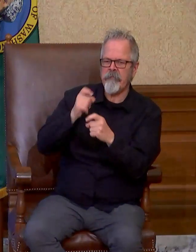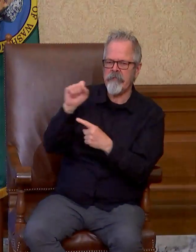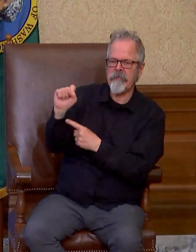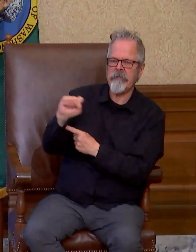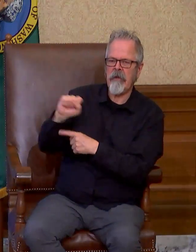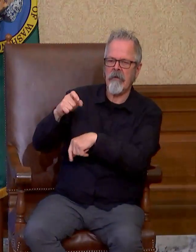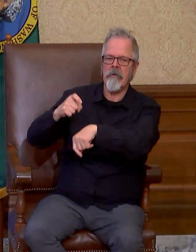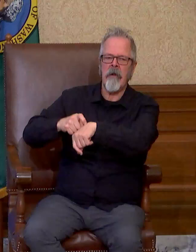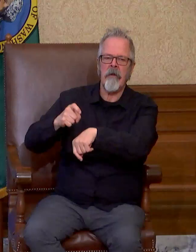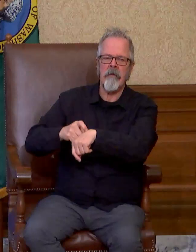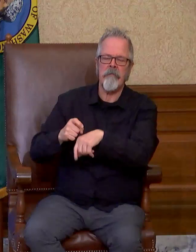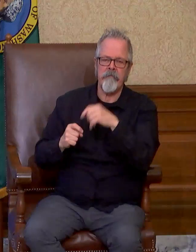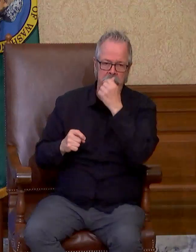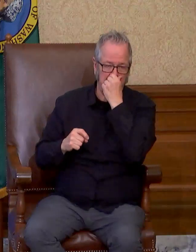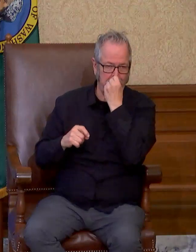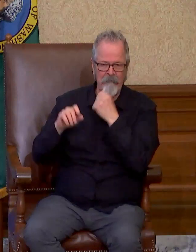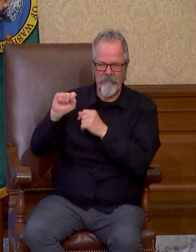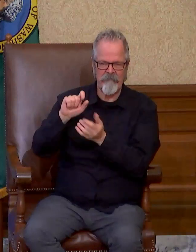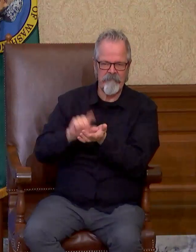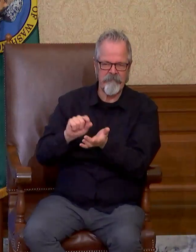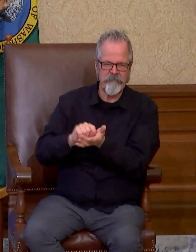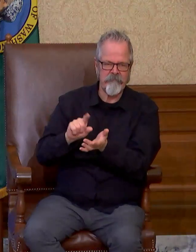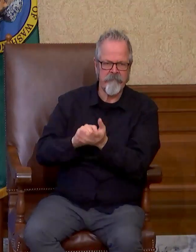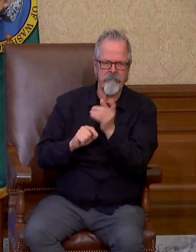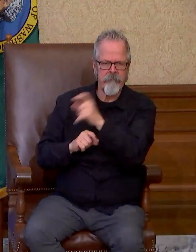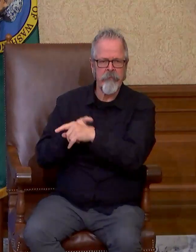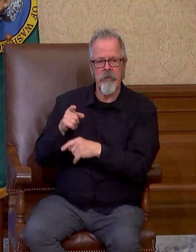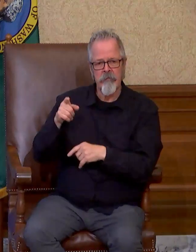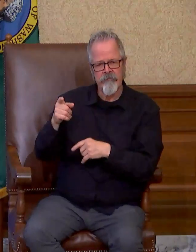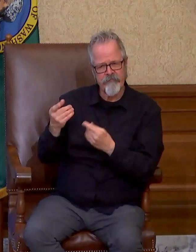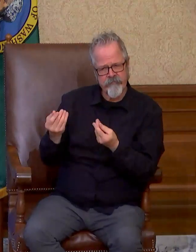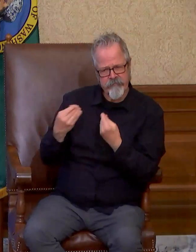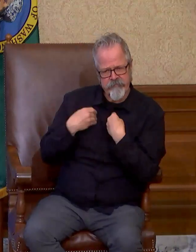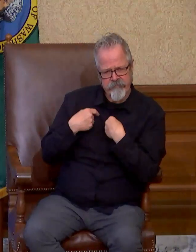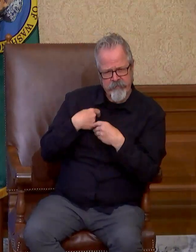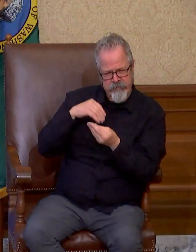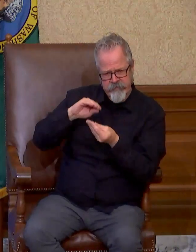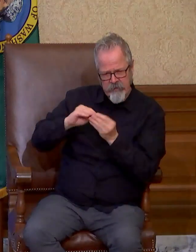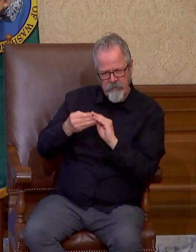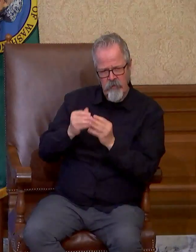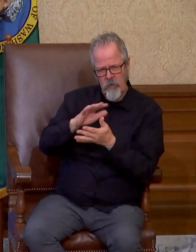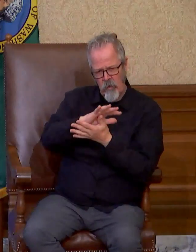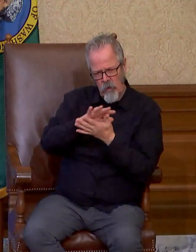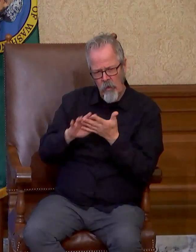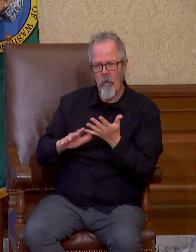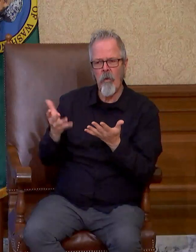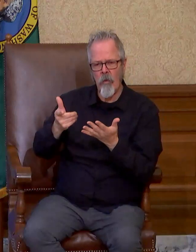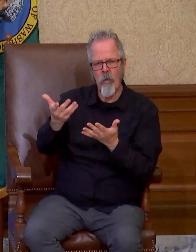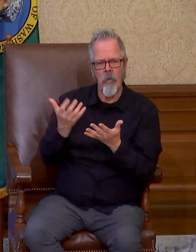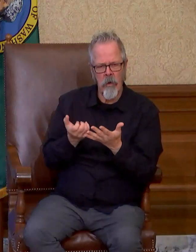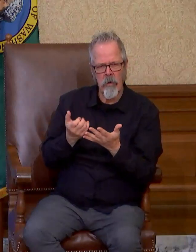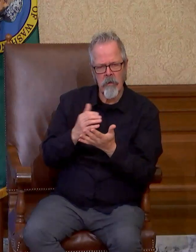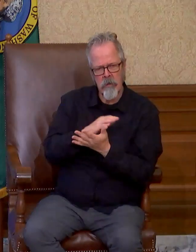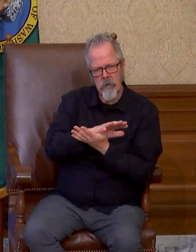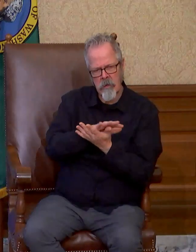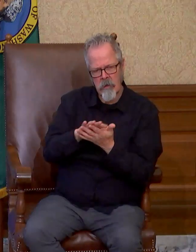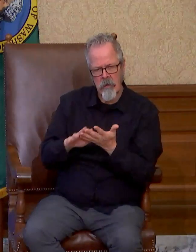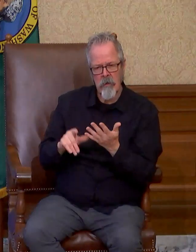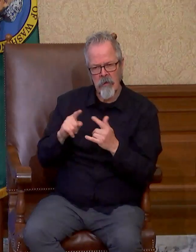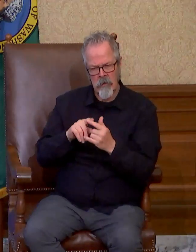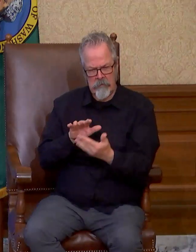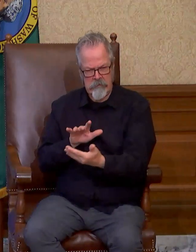are some specific metrics for the information you just shared, some of the charts that you want to see before the state can reopen? For